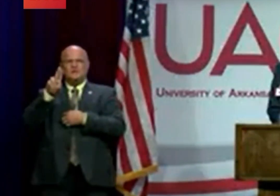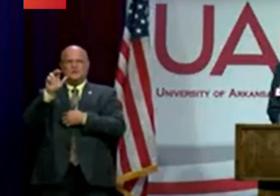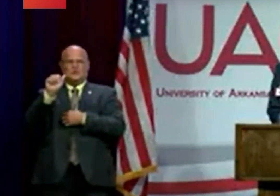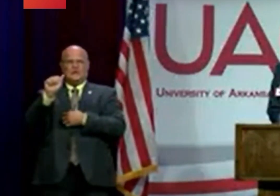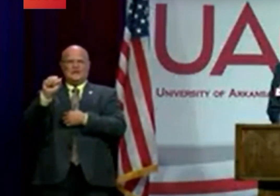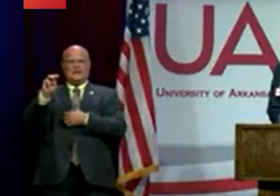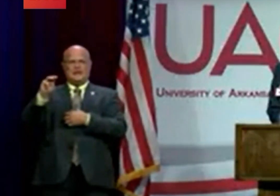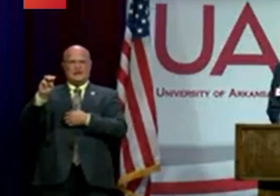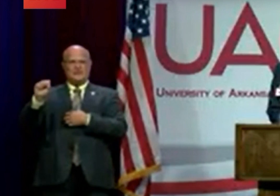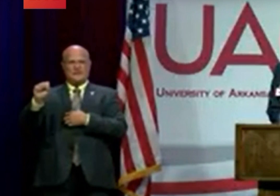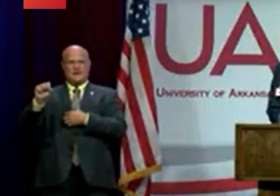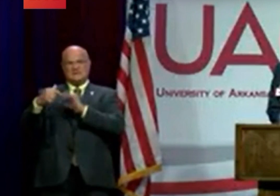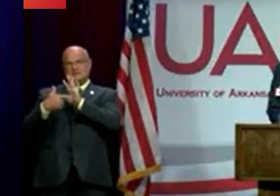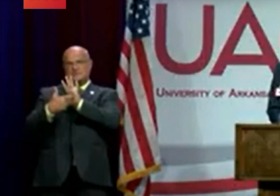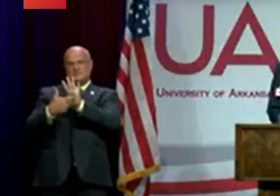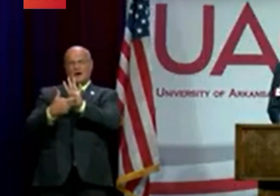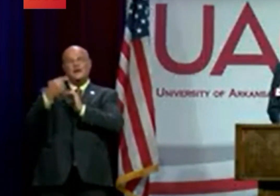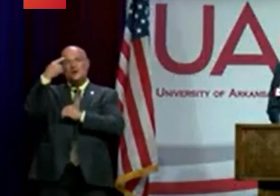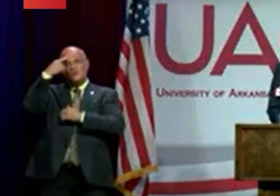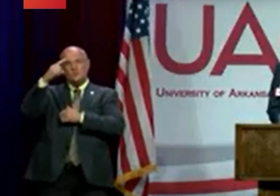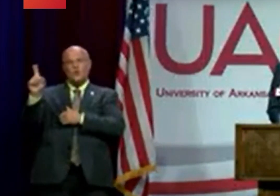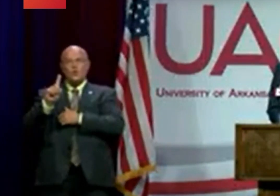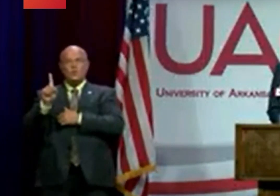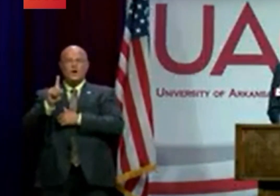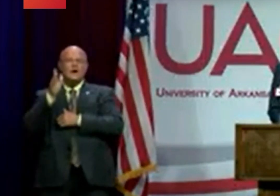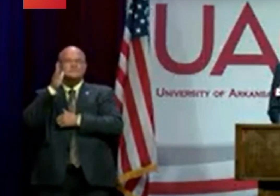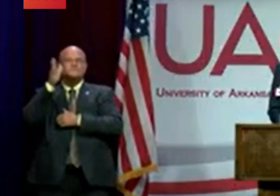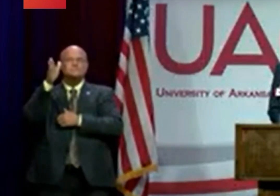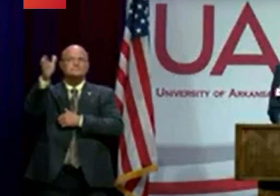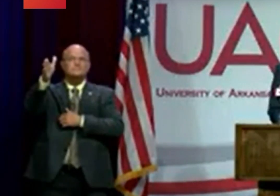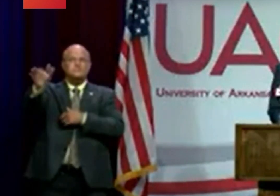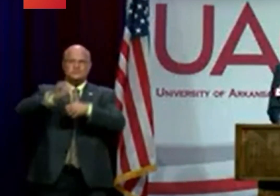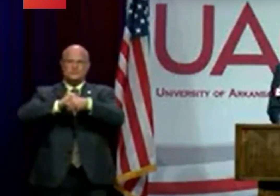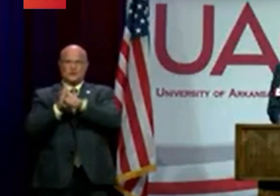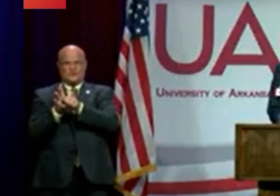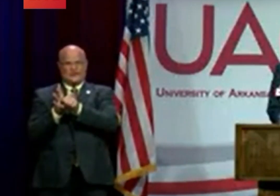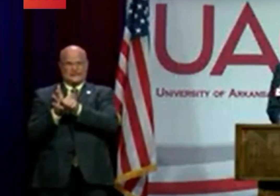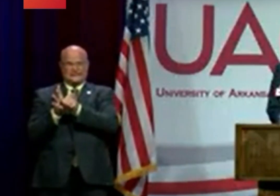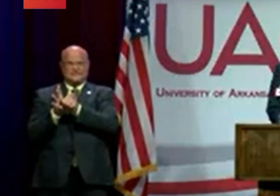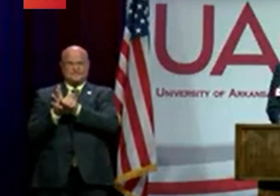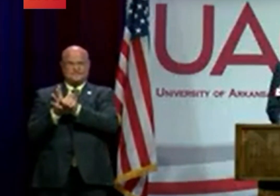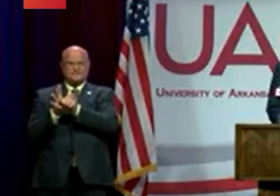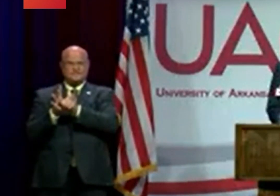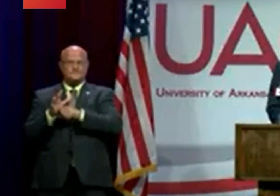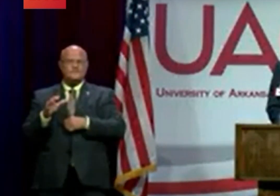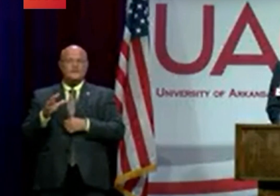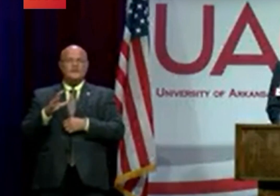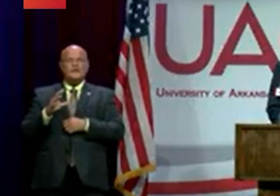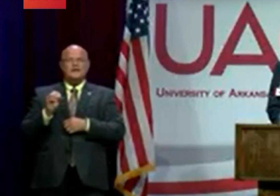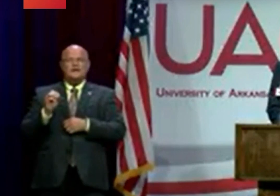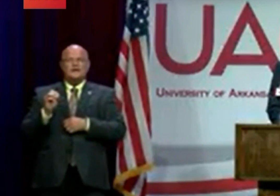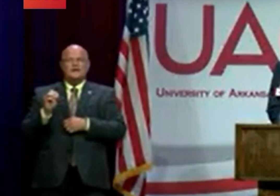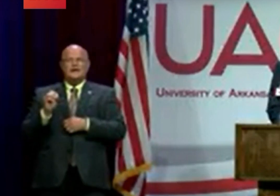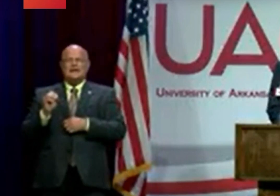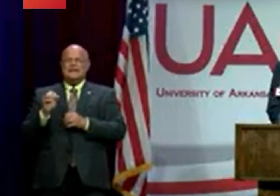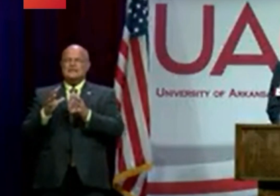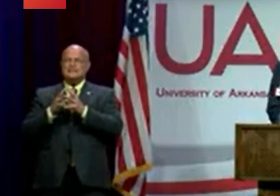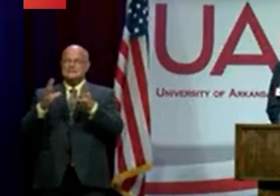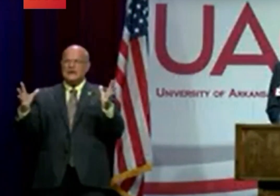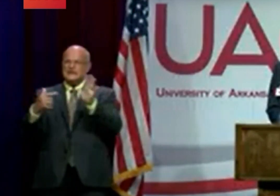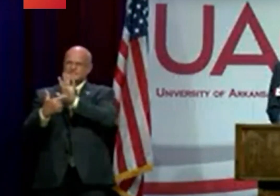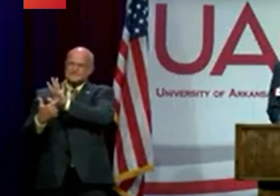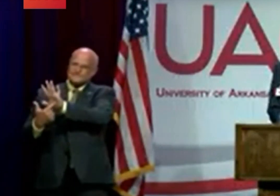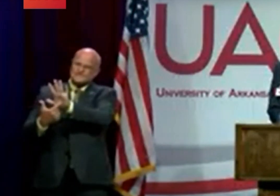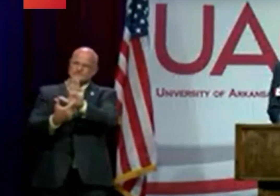UAMS modeling for where we're going in COVID-19. And much of the